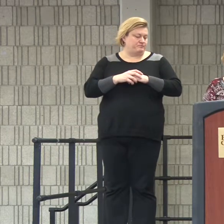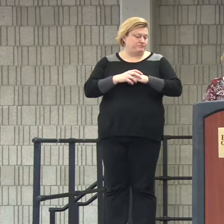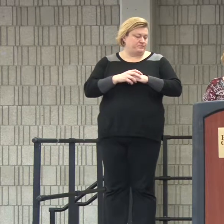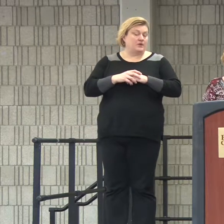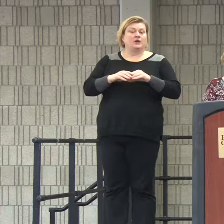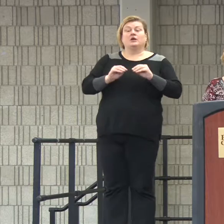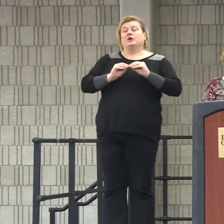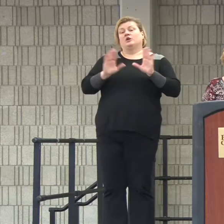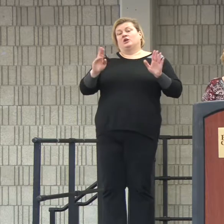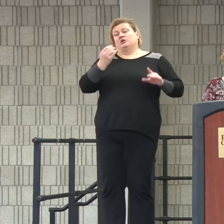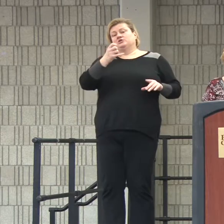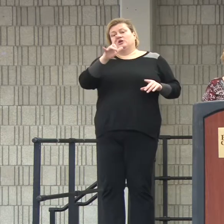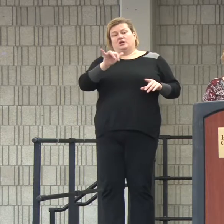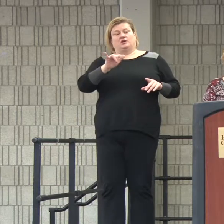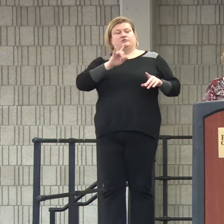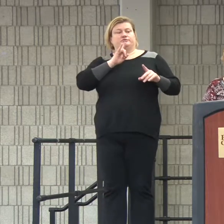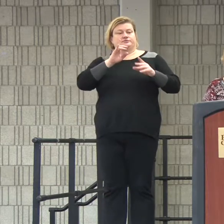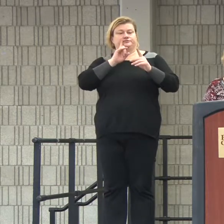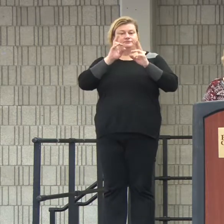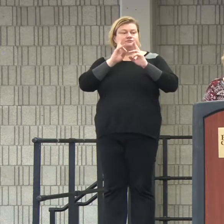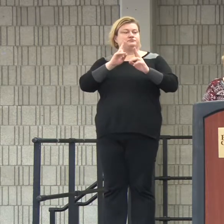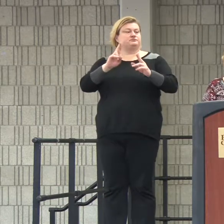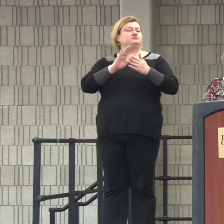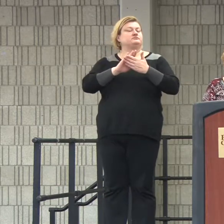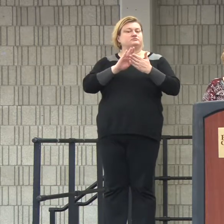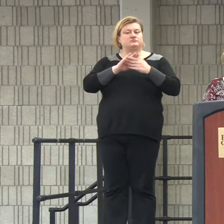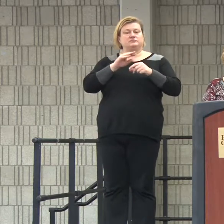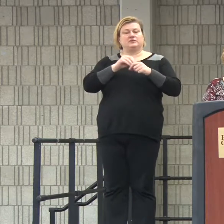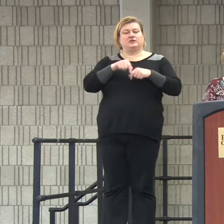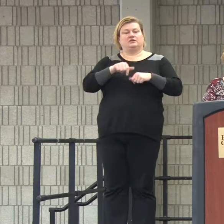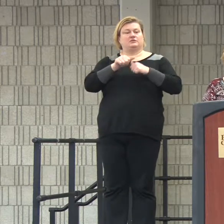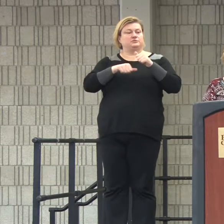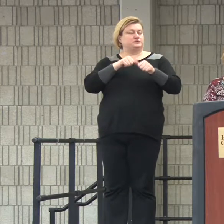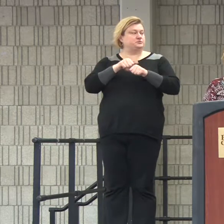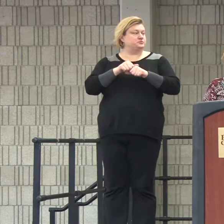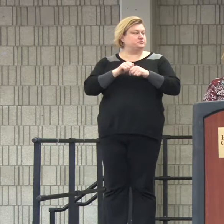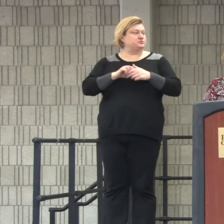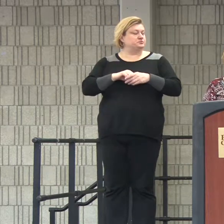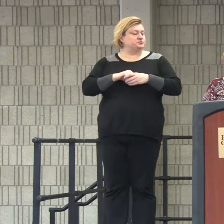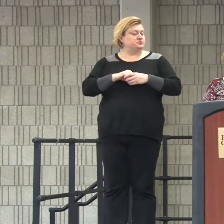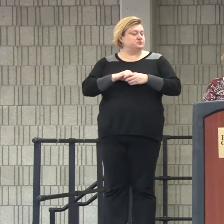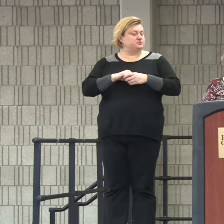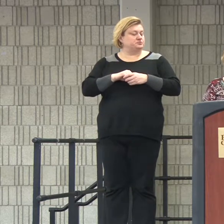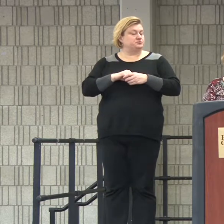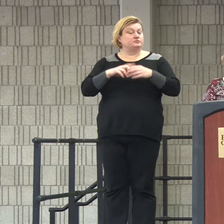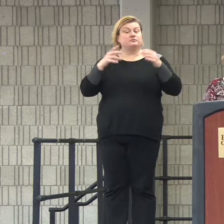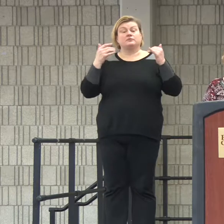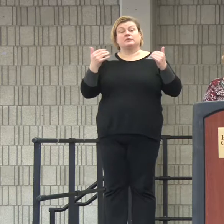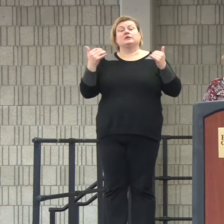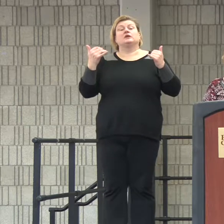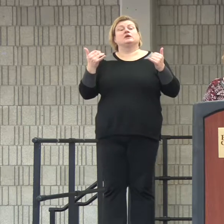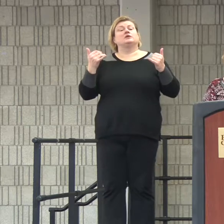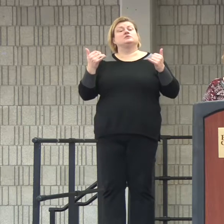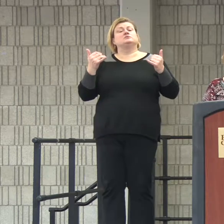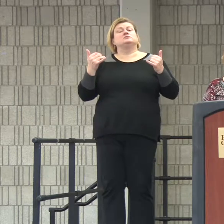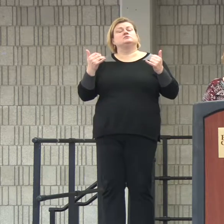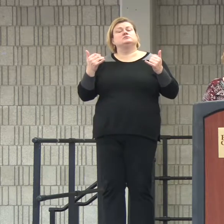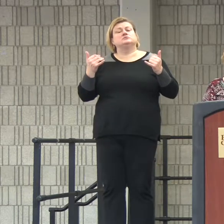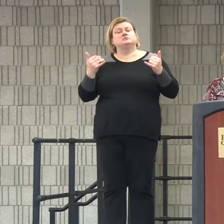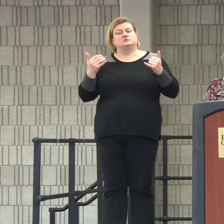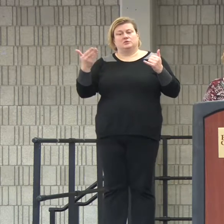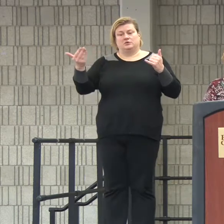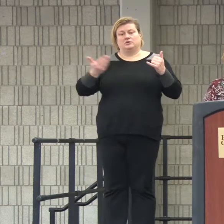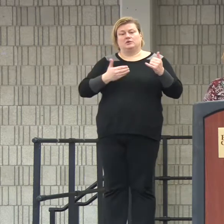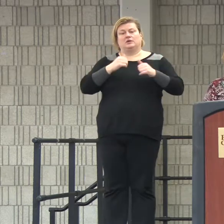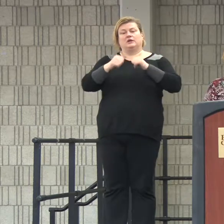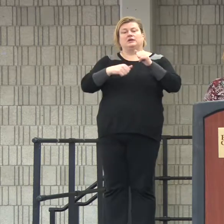Shelley truly deserves to be honored in her alma mater. At this time, I would like to welcome alumna